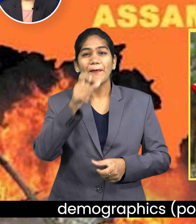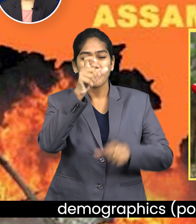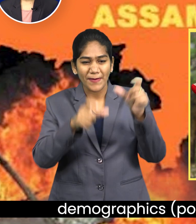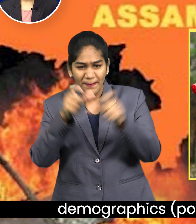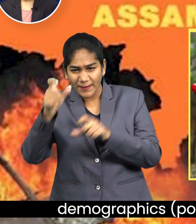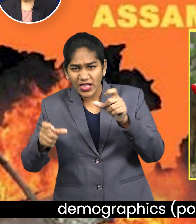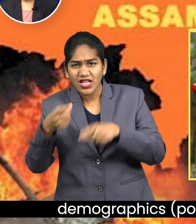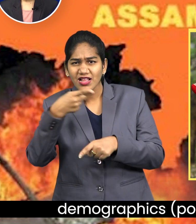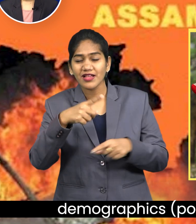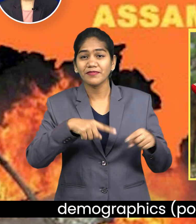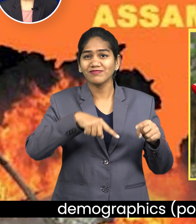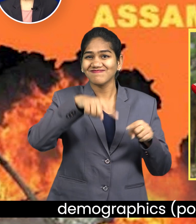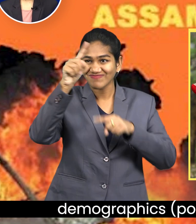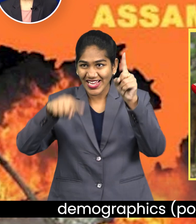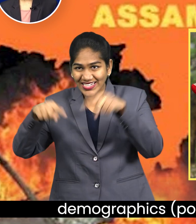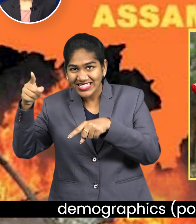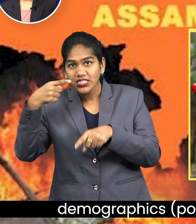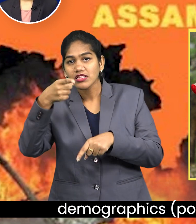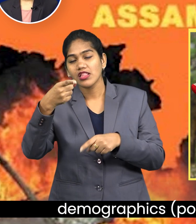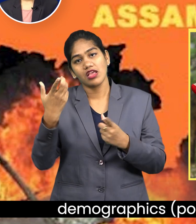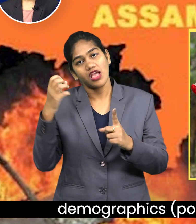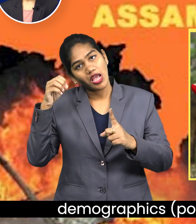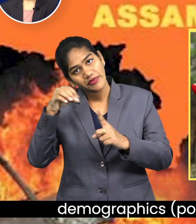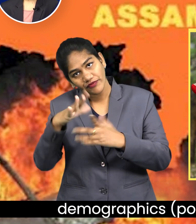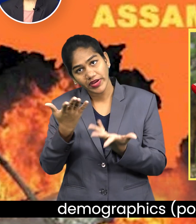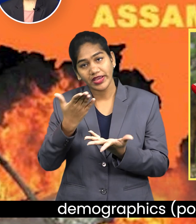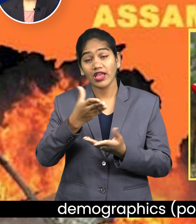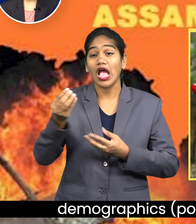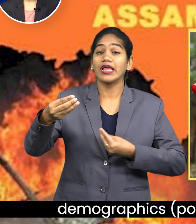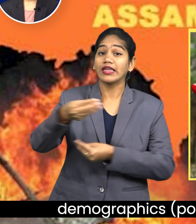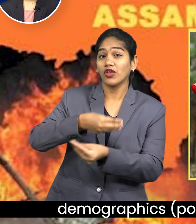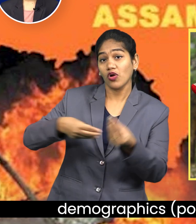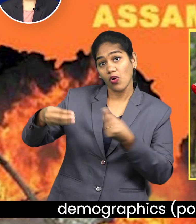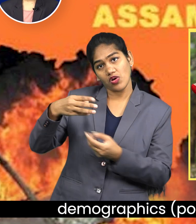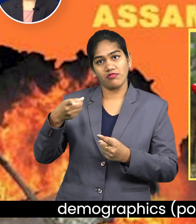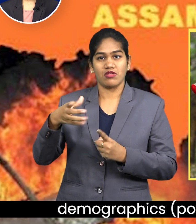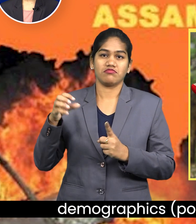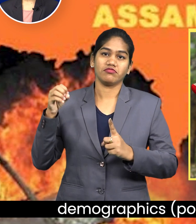means population tally and economy.